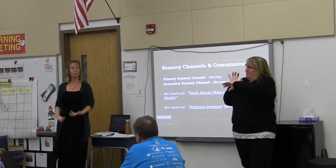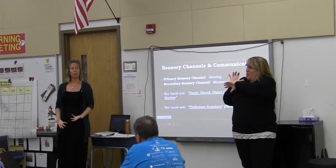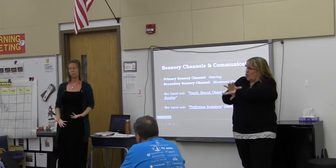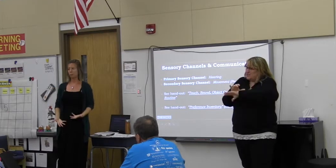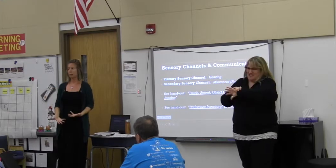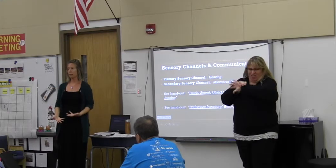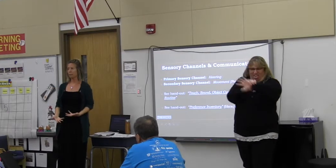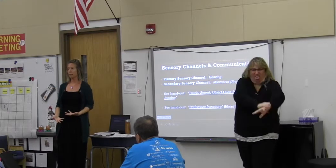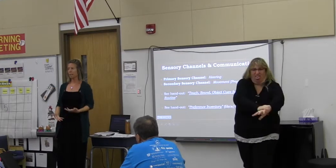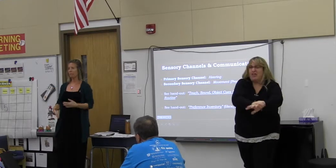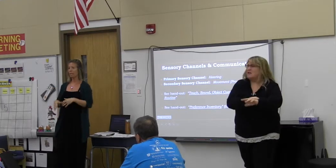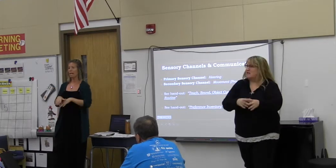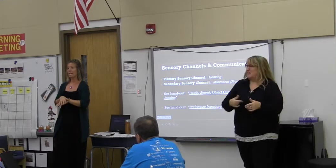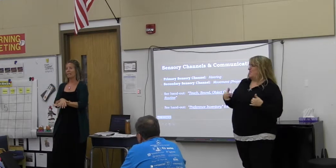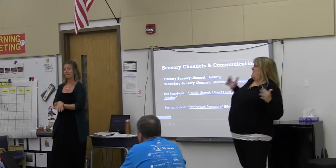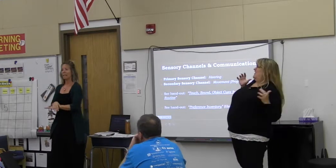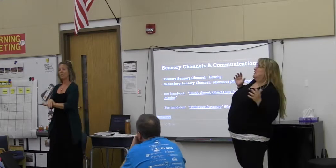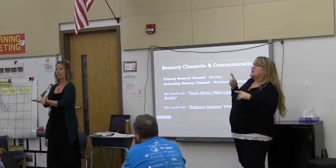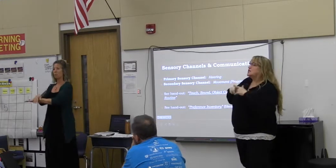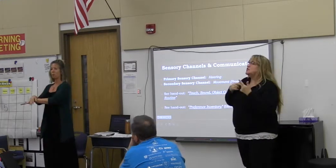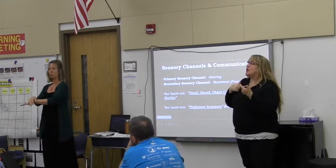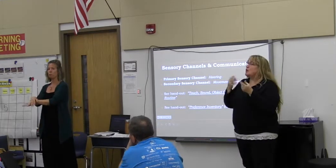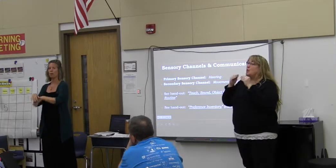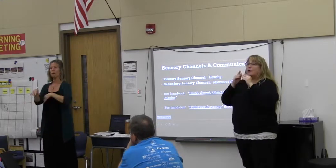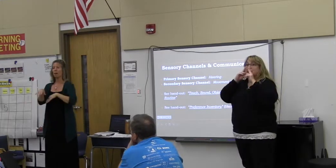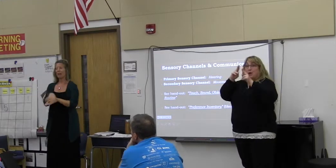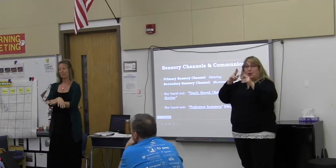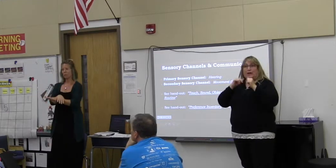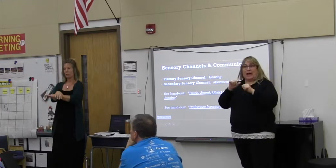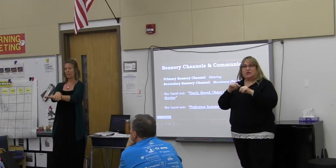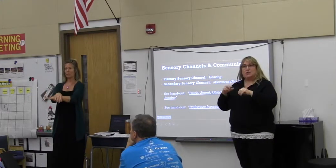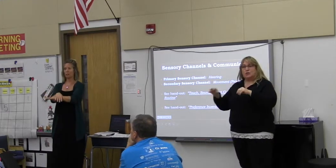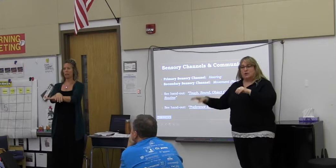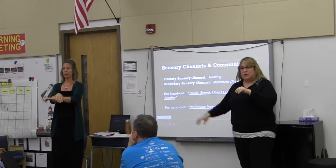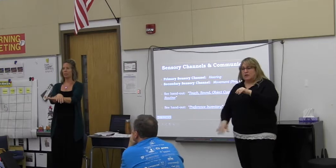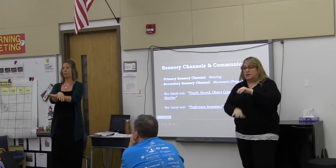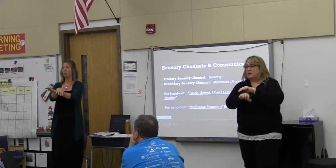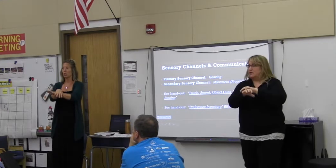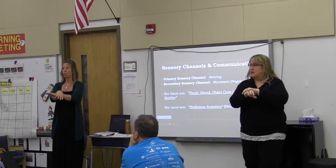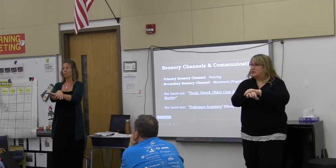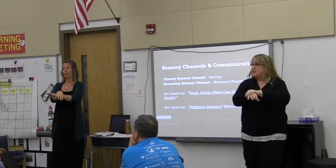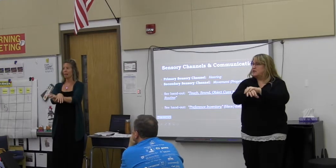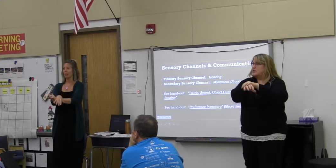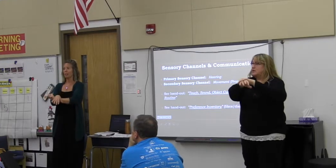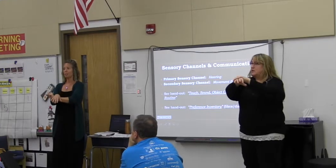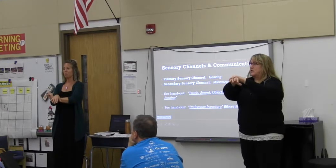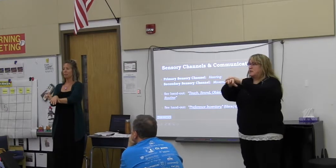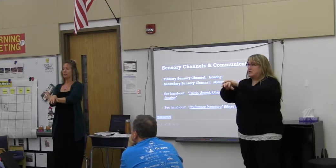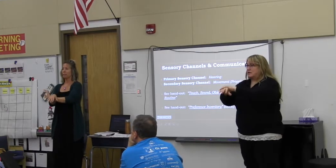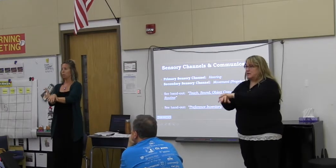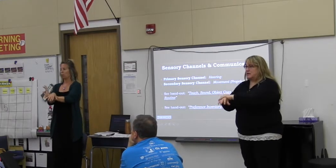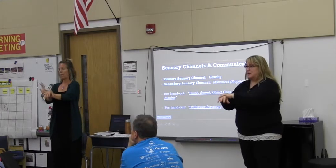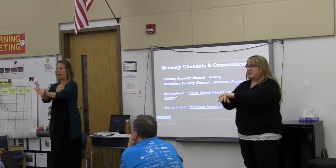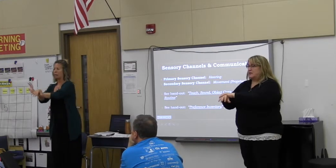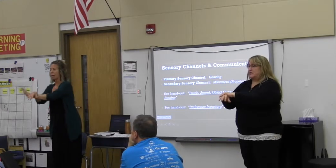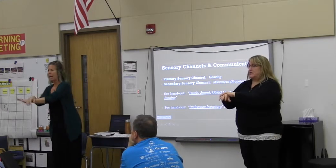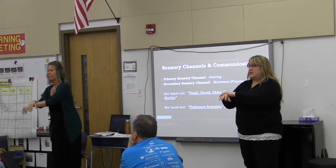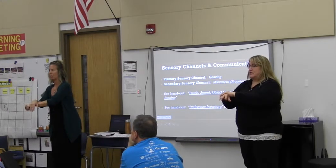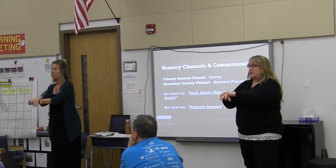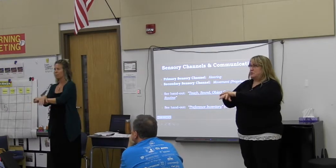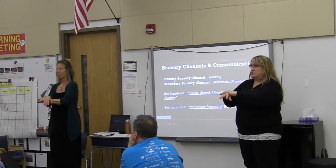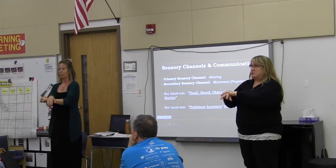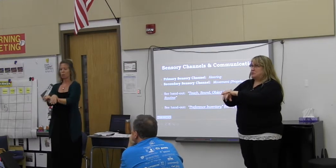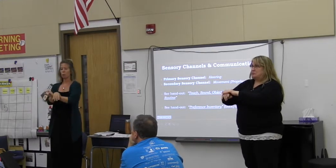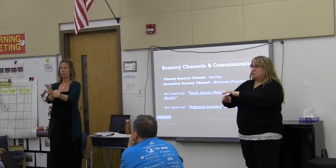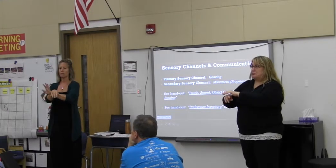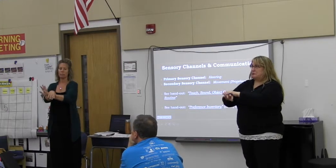more respectful we can be to them and kind of let them move, by us doing hand under hand, they're learning a lot. They're feeling, how do I